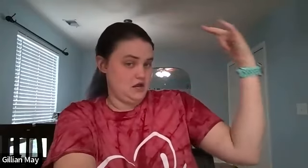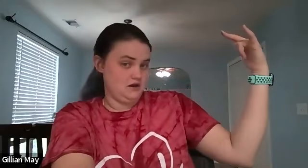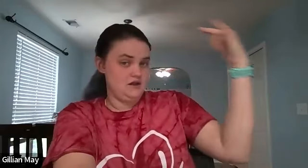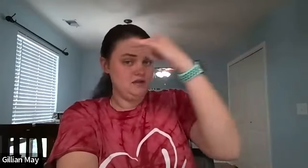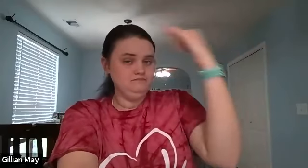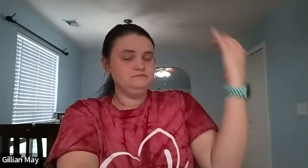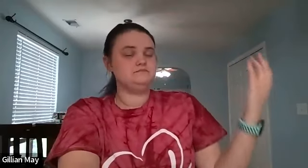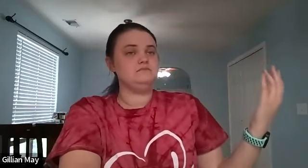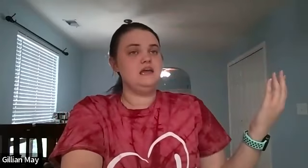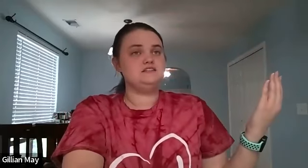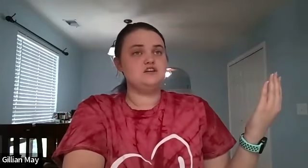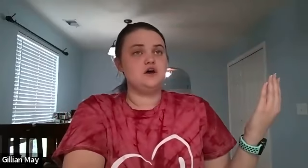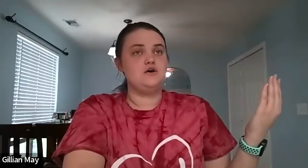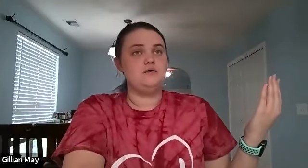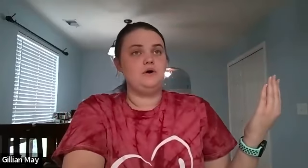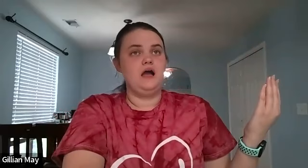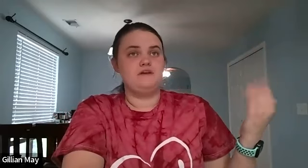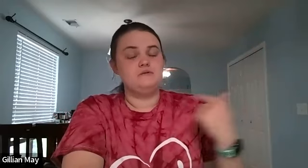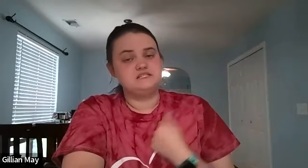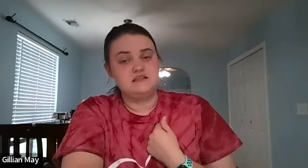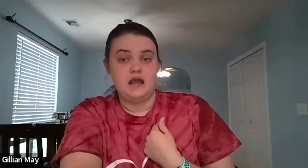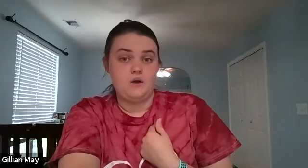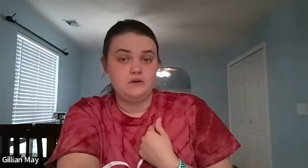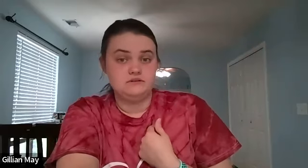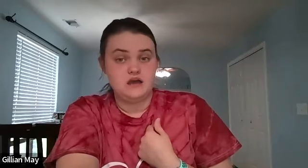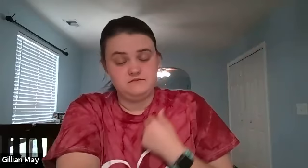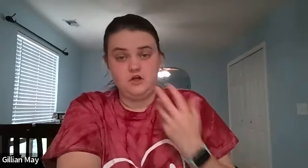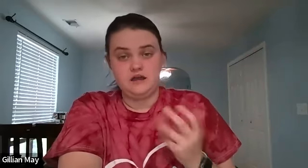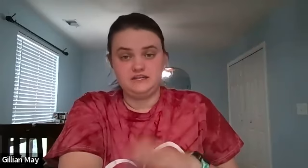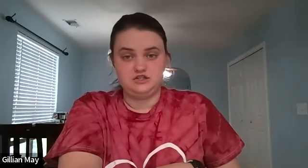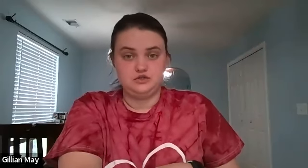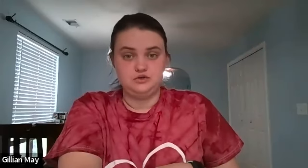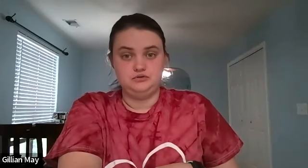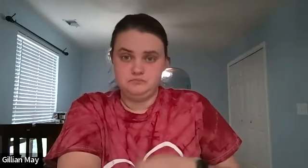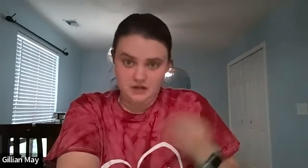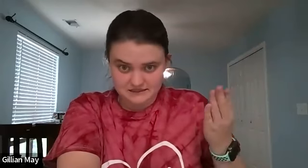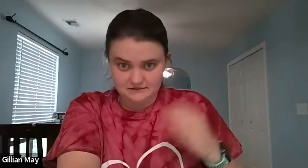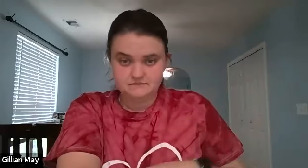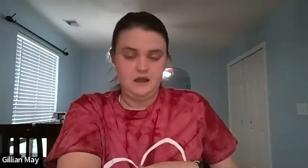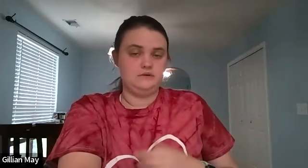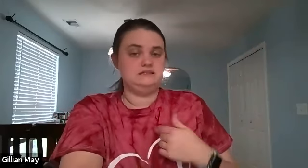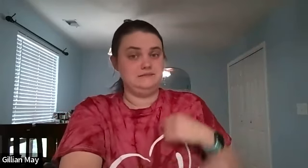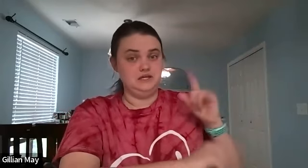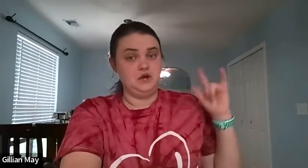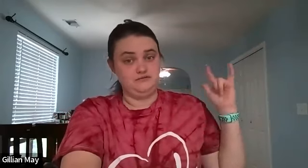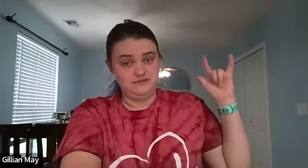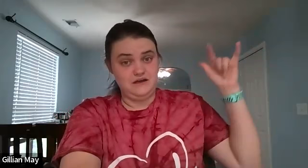air. And so if I were to say like, oh, I'm flying to Boston, I would say me go